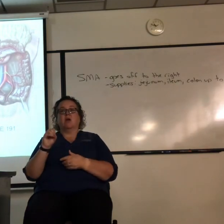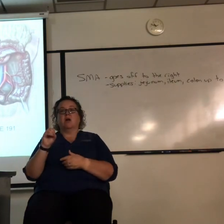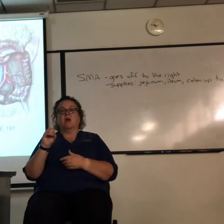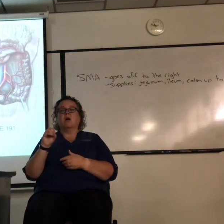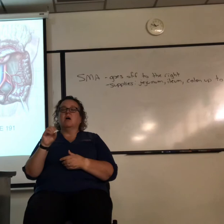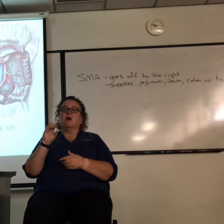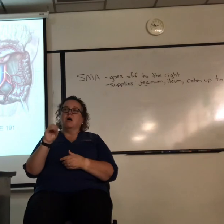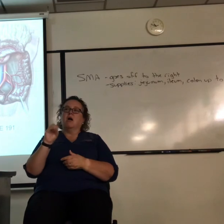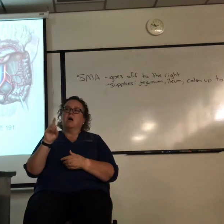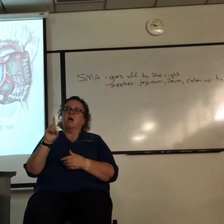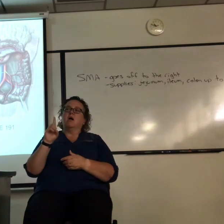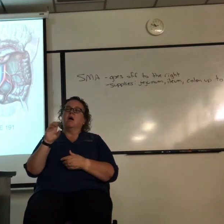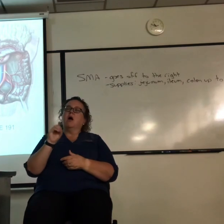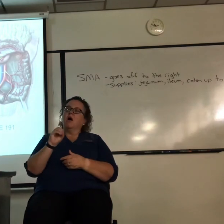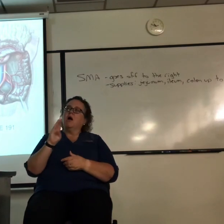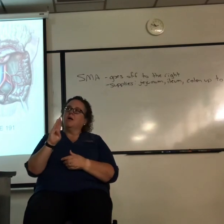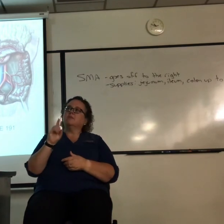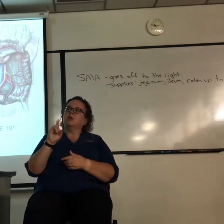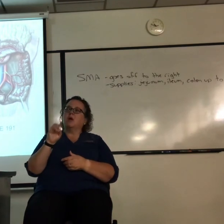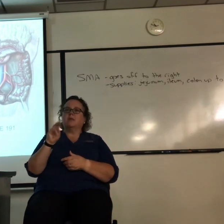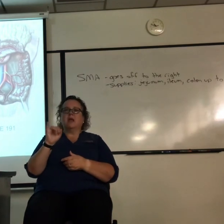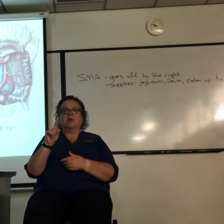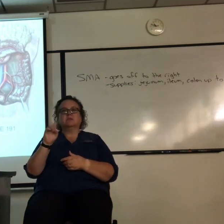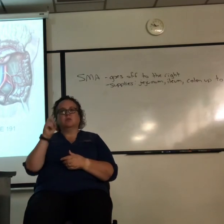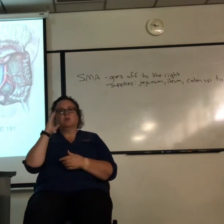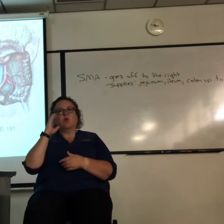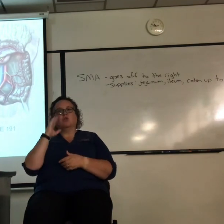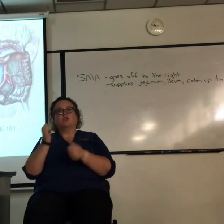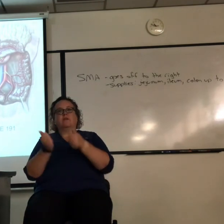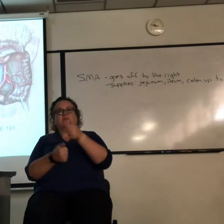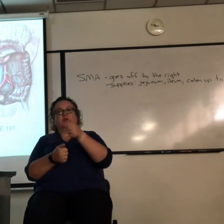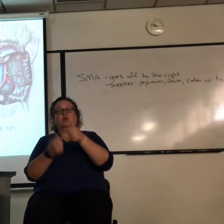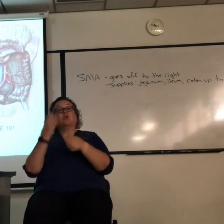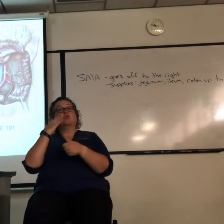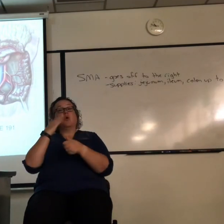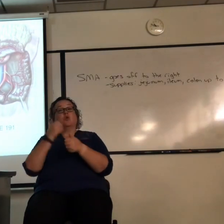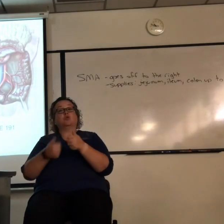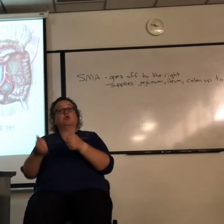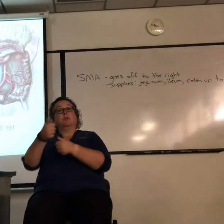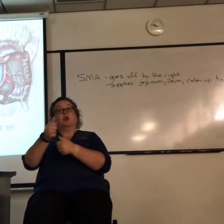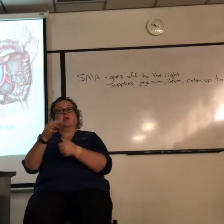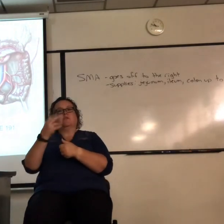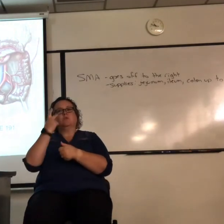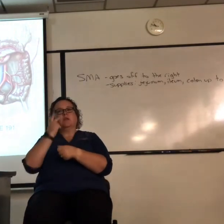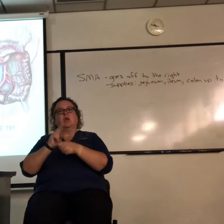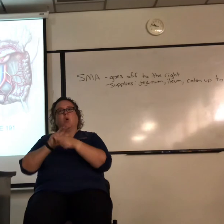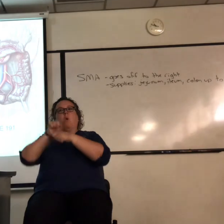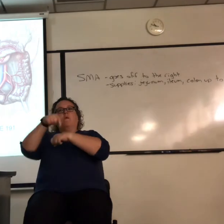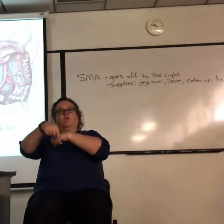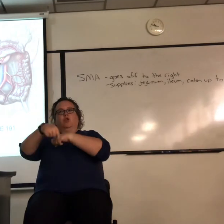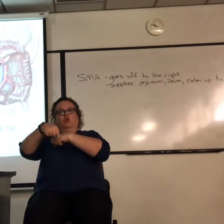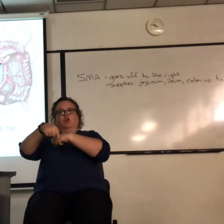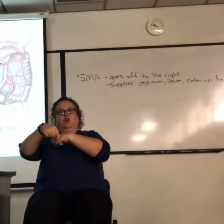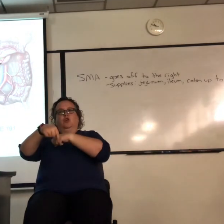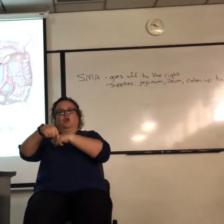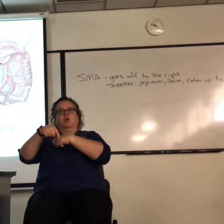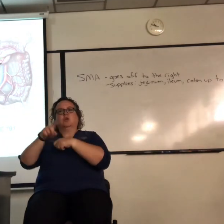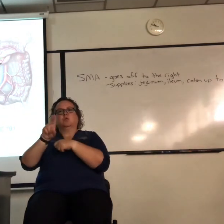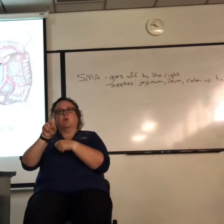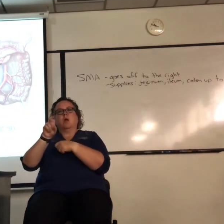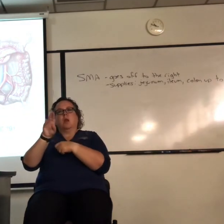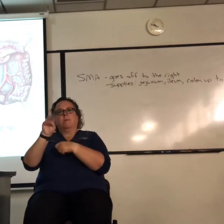into common iliacs, you know you're inferior. You know you're superior if you see it going over the